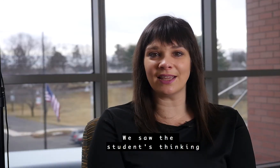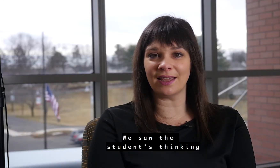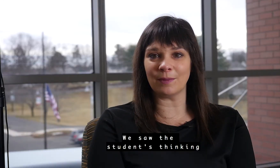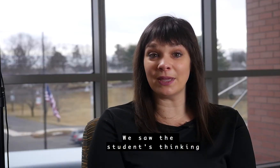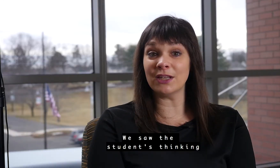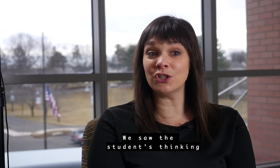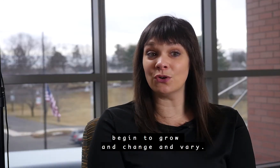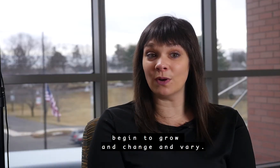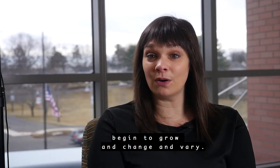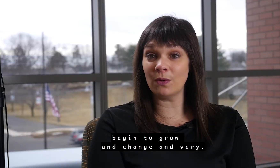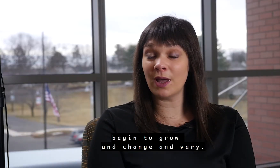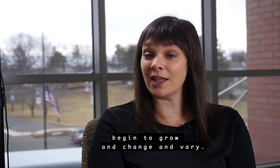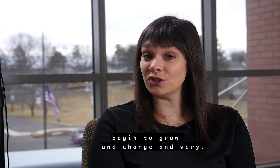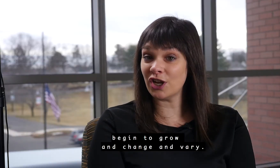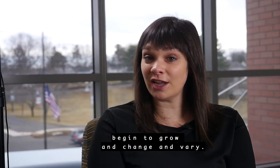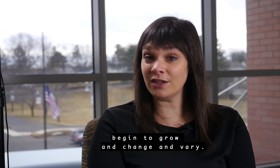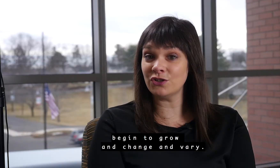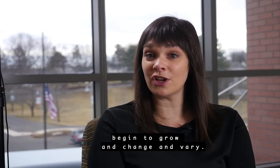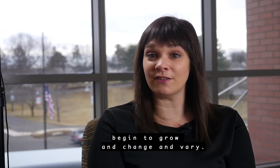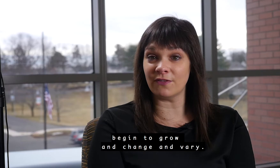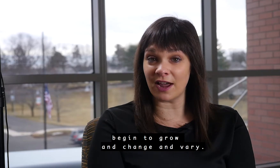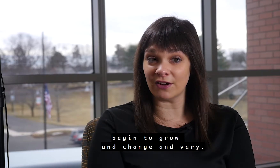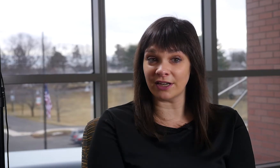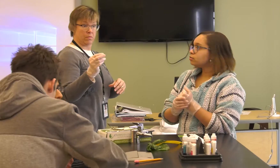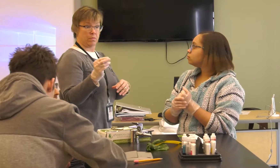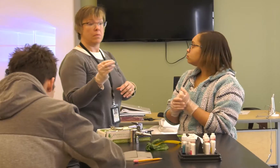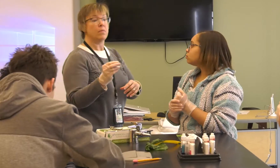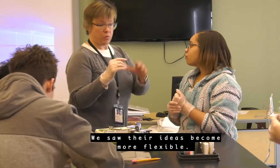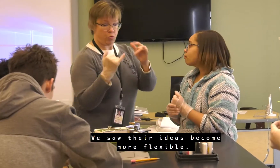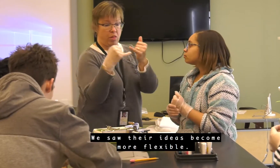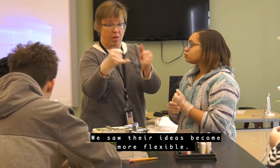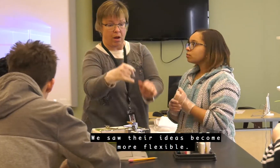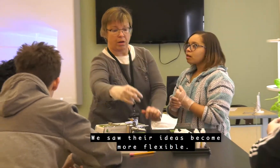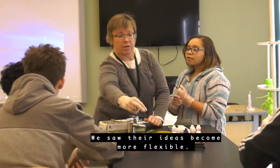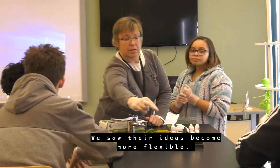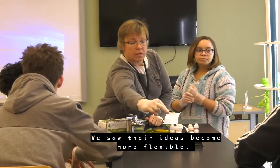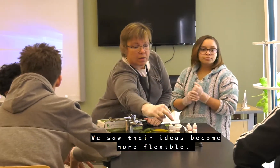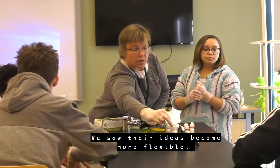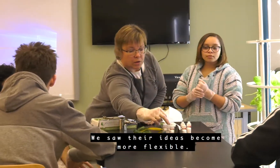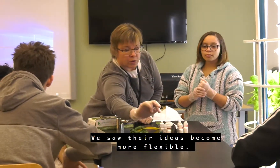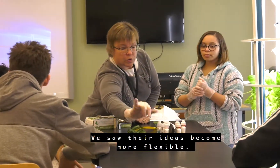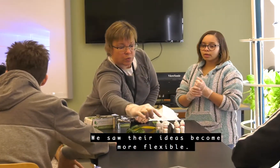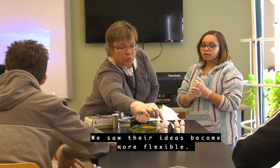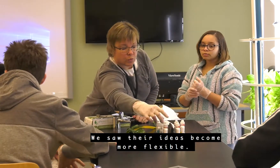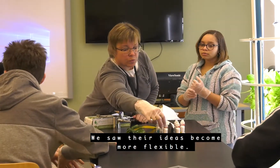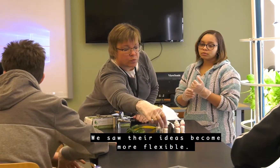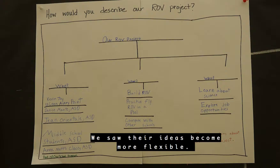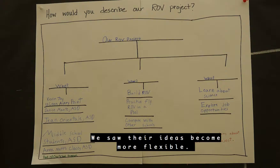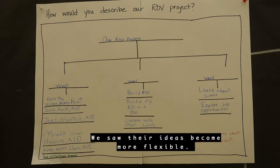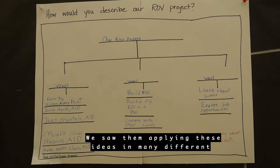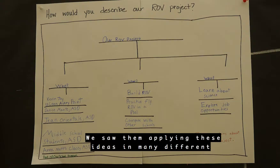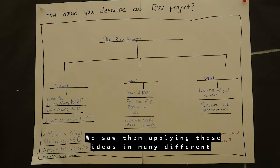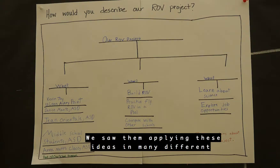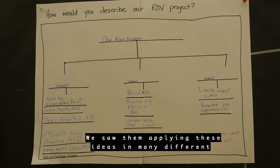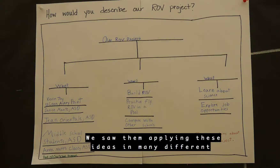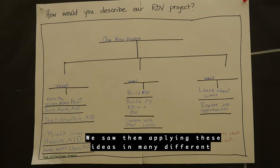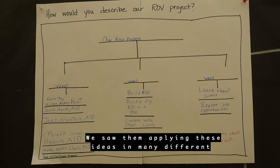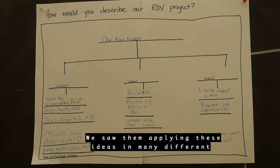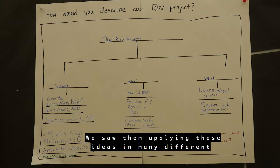thinking begin to grow and change and vary. We saw their ideas become more flexible. We saw them applying